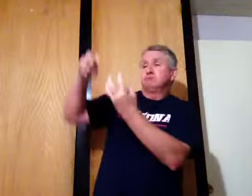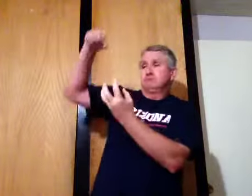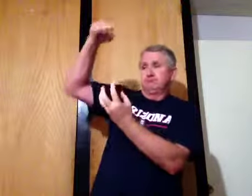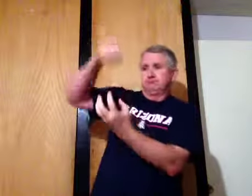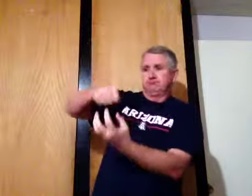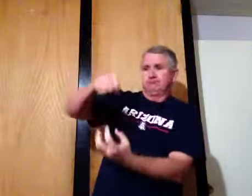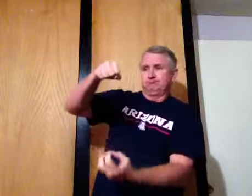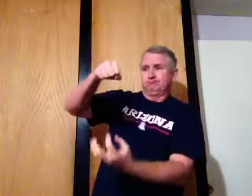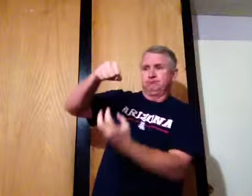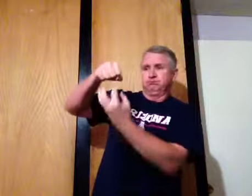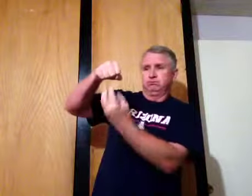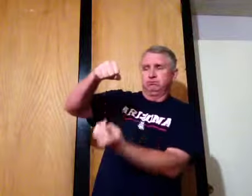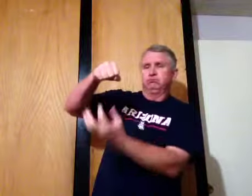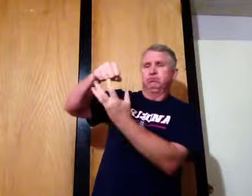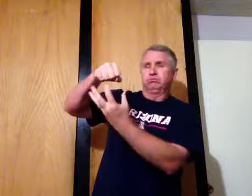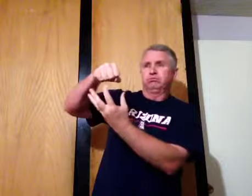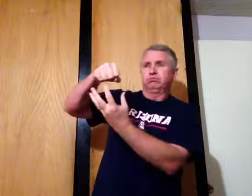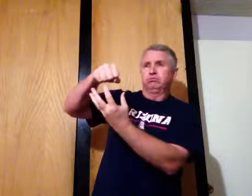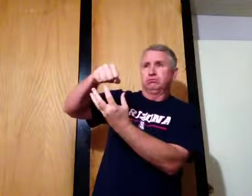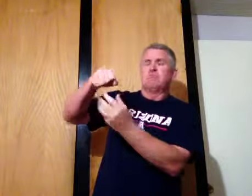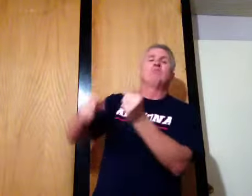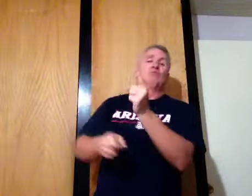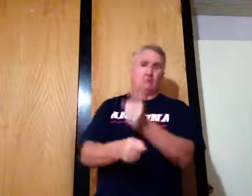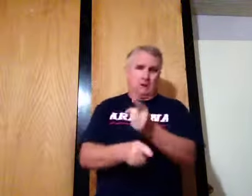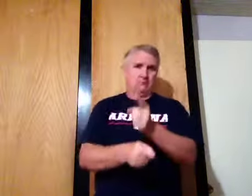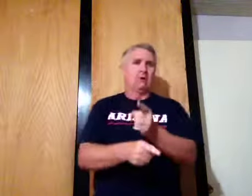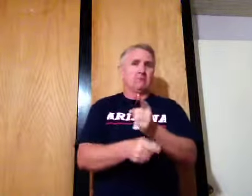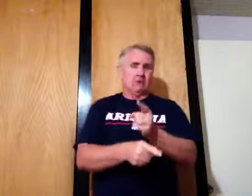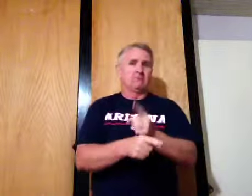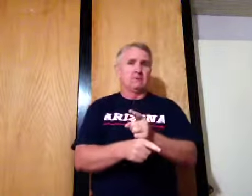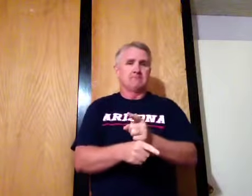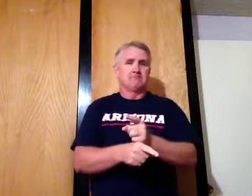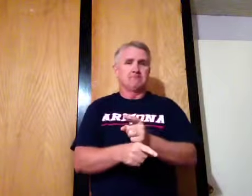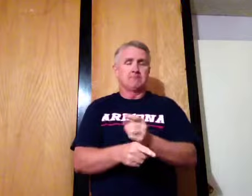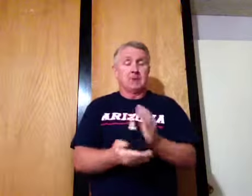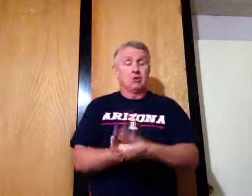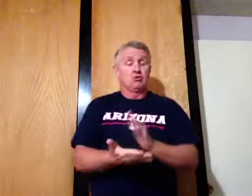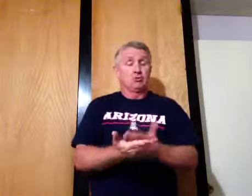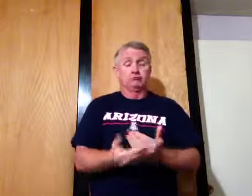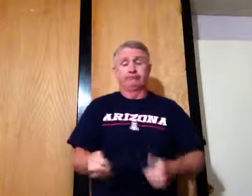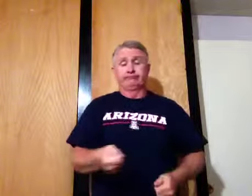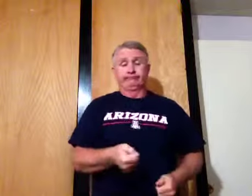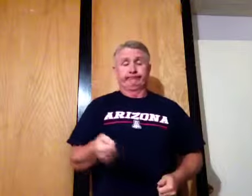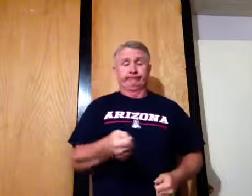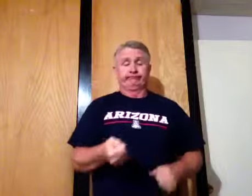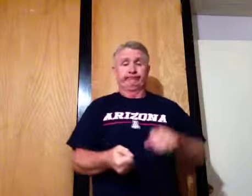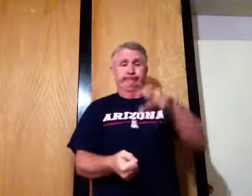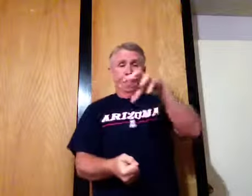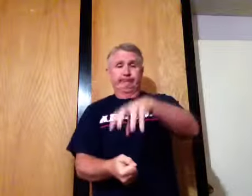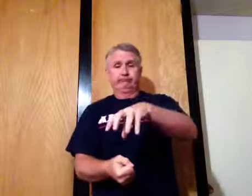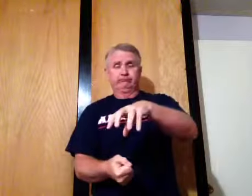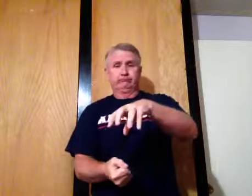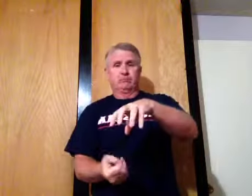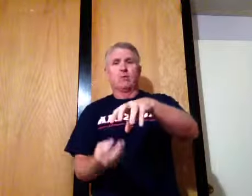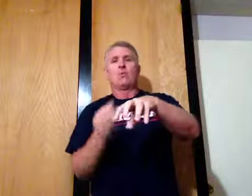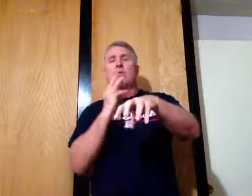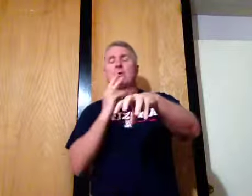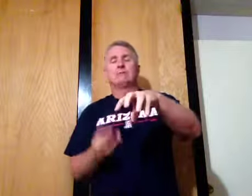lift it up, and there's water that's collected. You take the lid and set it on the stove, and then you have water that runs everywhere. Another really good example you've all experienced. If you